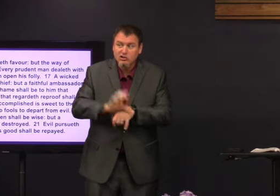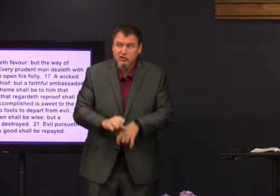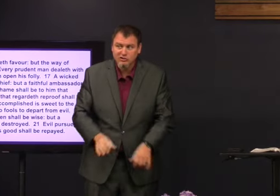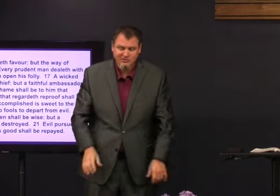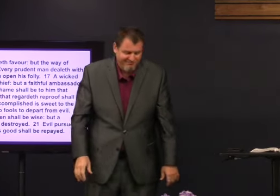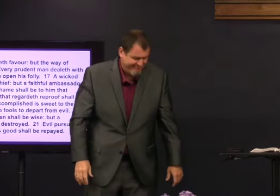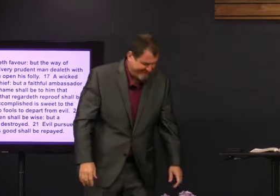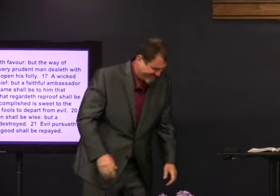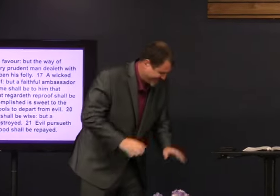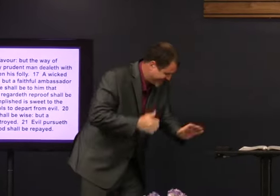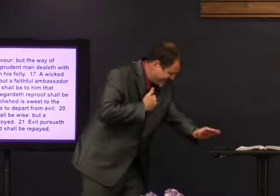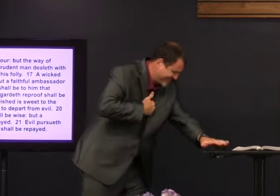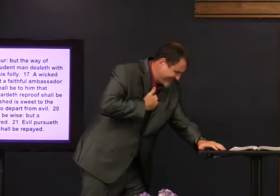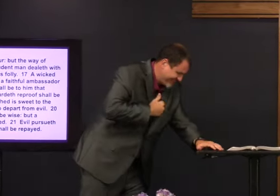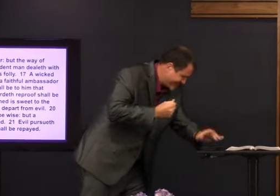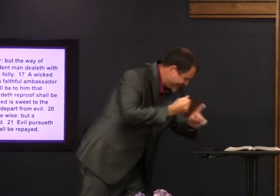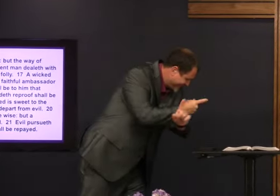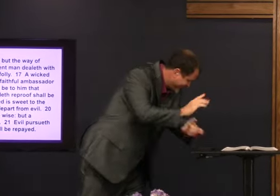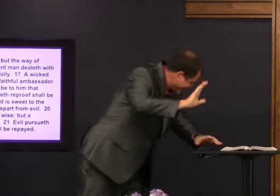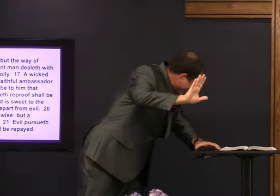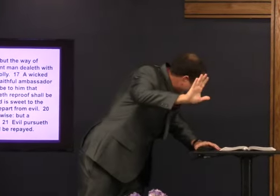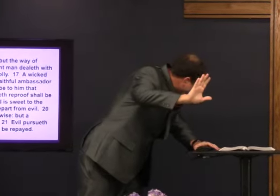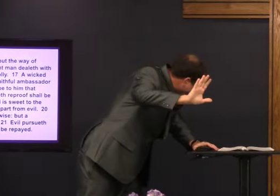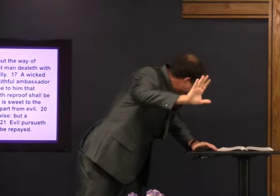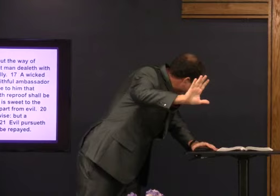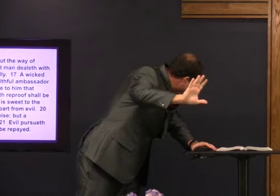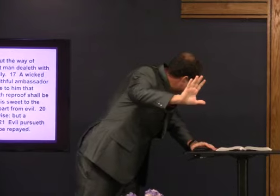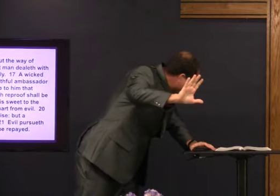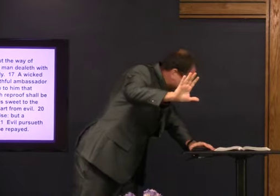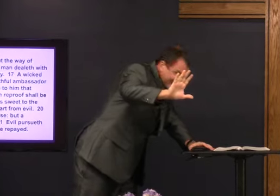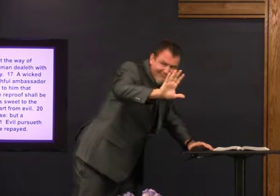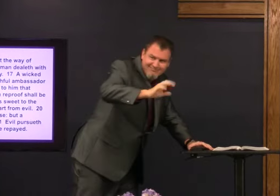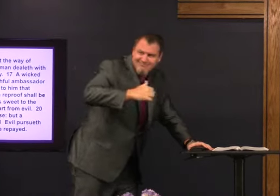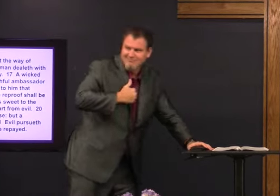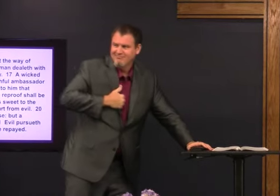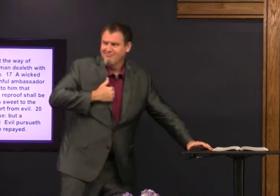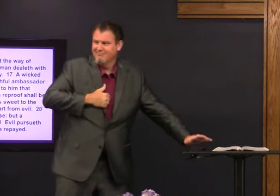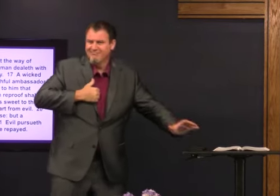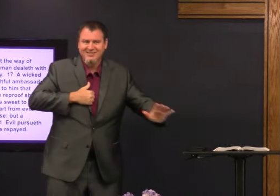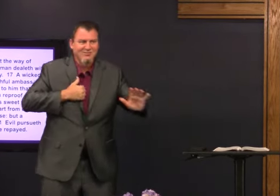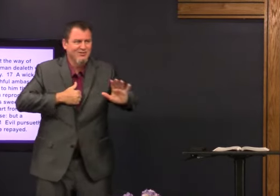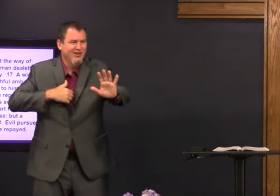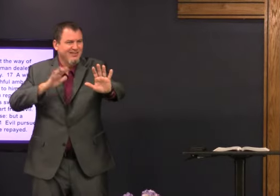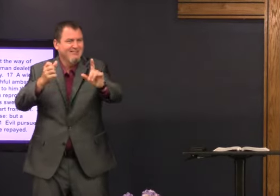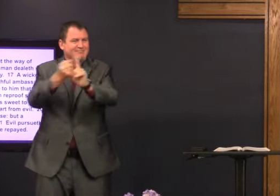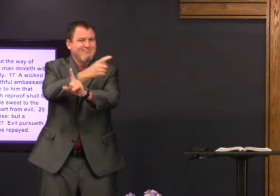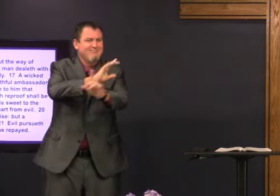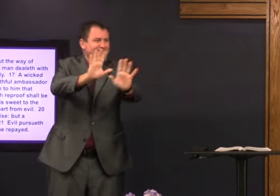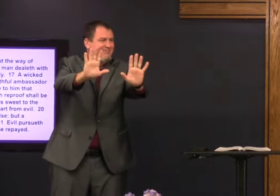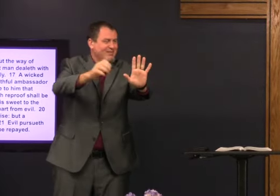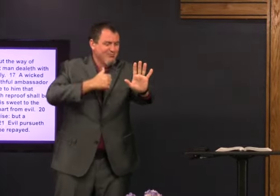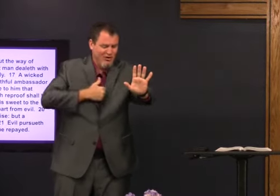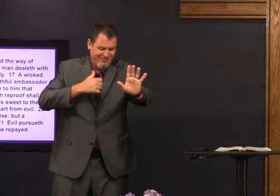Should I have to go on my church? Sorry, that's off the point. I'm sorry, off the point.